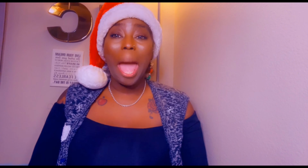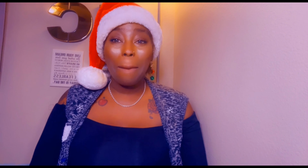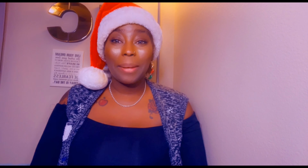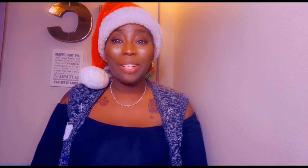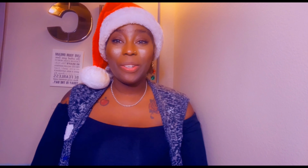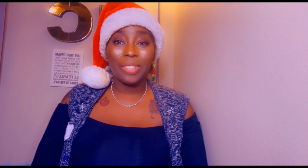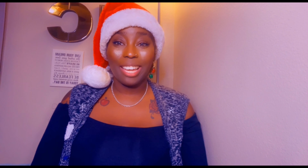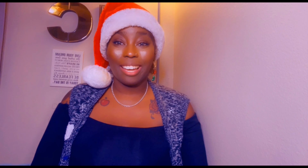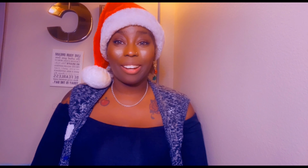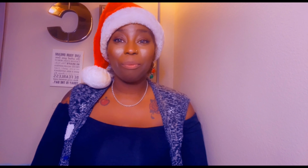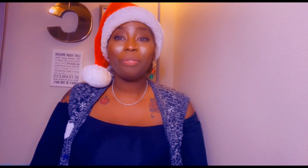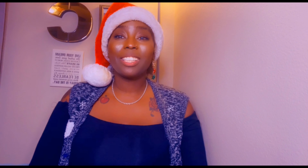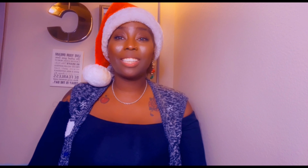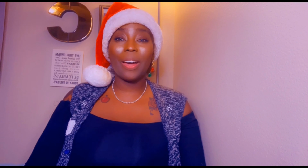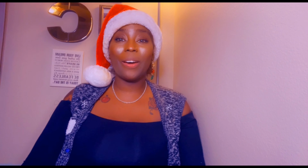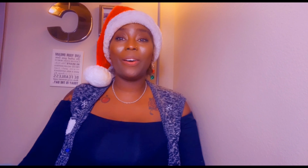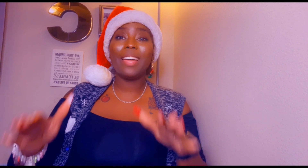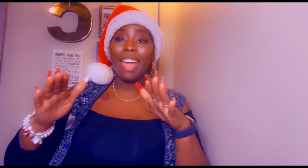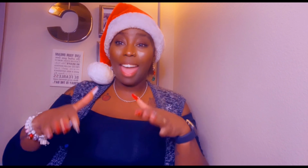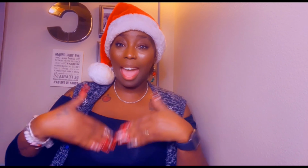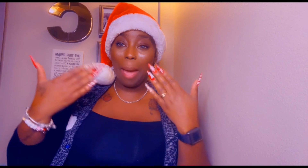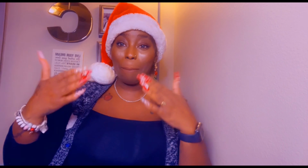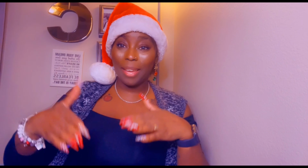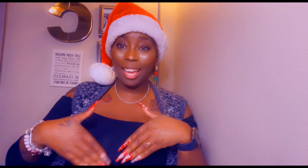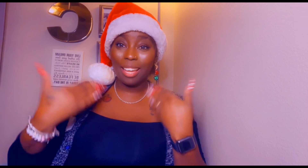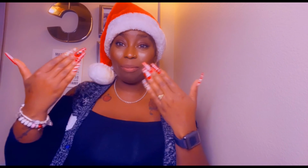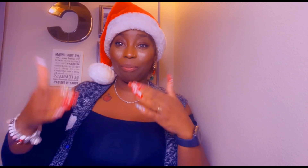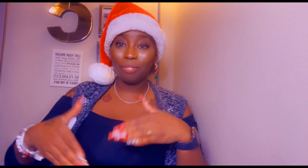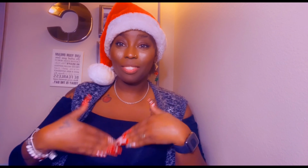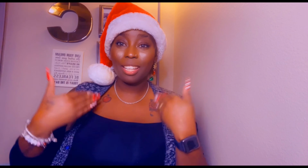Happy New Year. So happy,